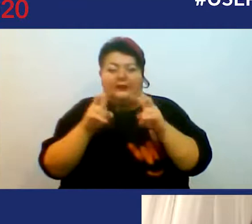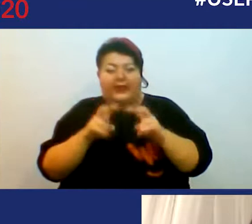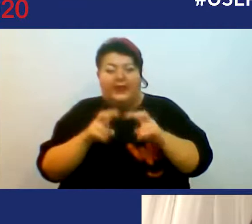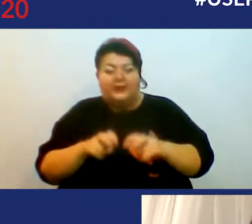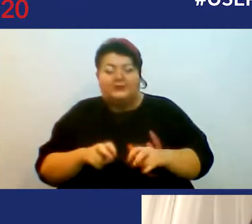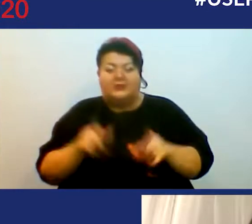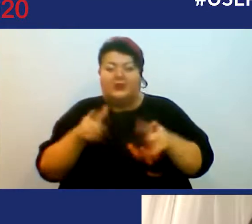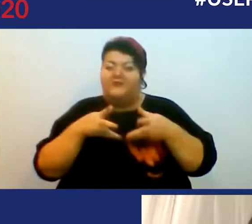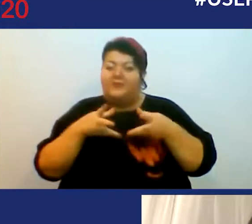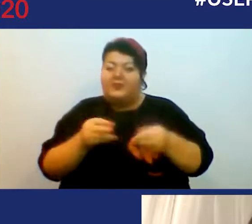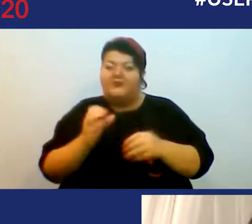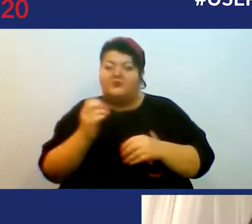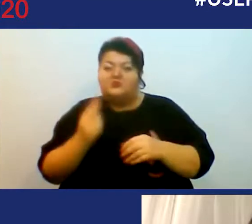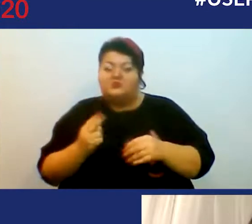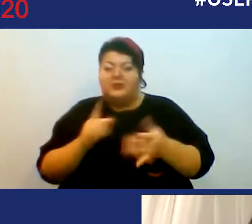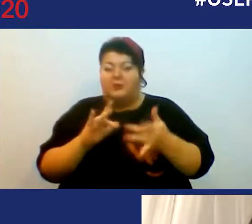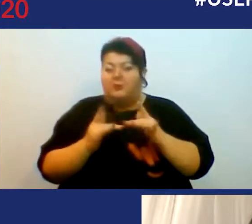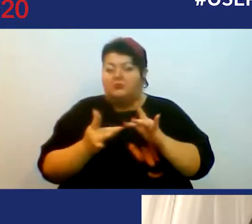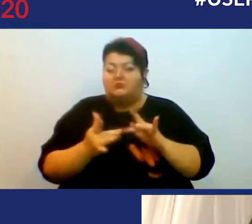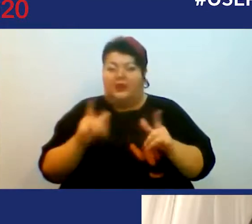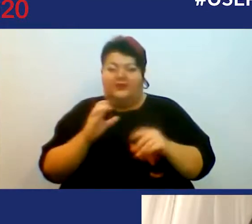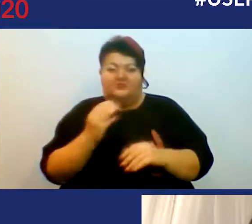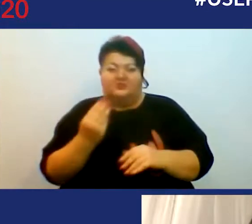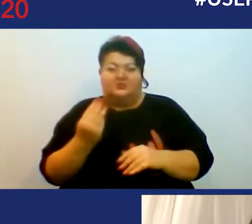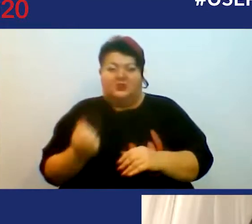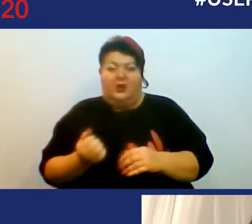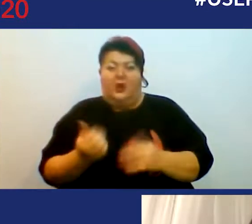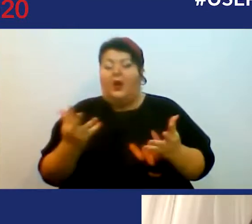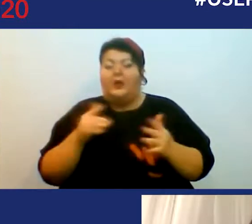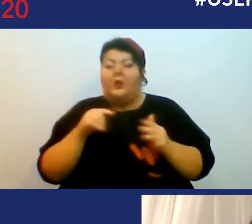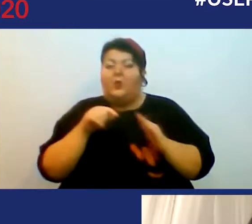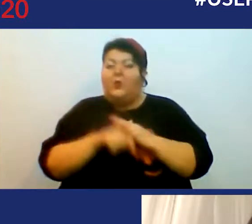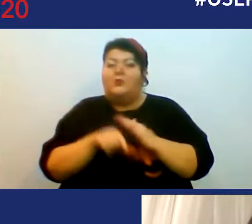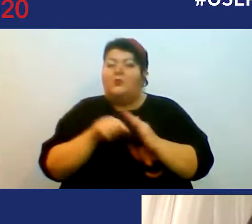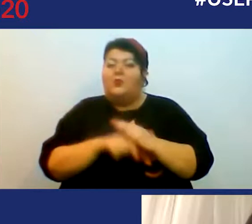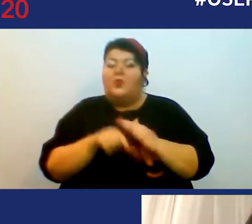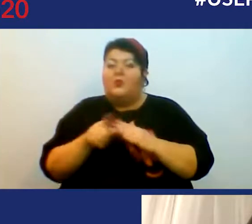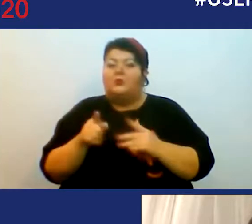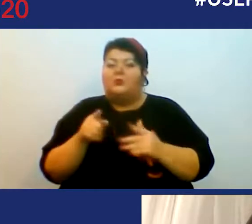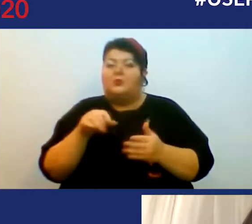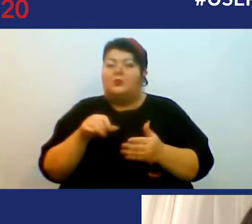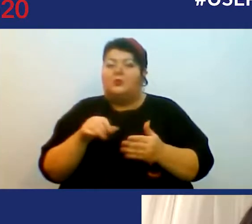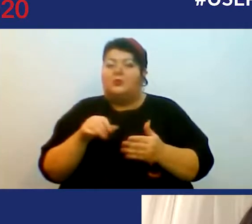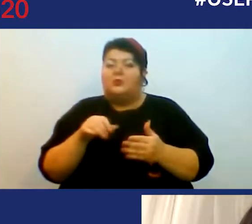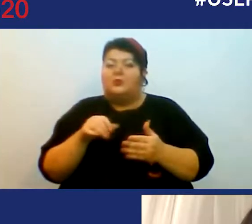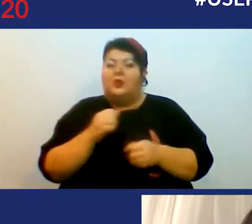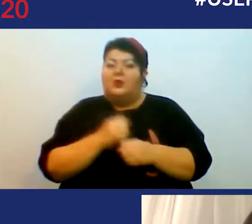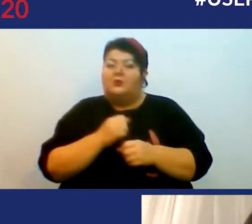elections. In the US, what role has social media been playing in the elections there so far, in your opinion?